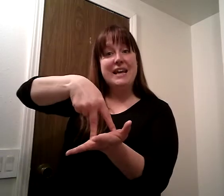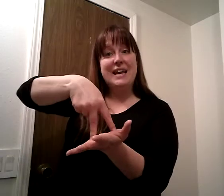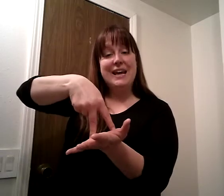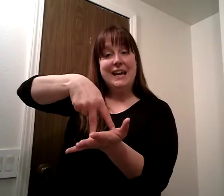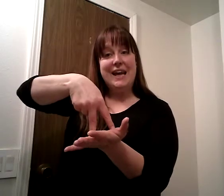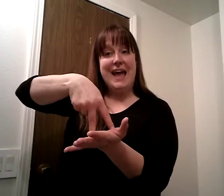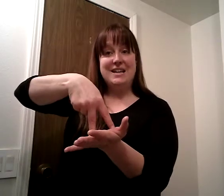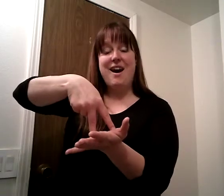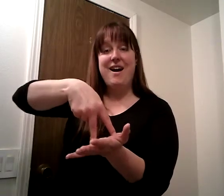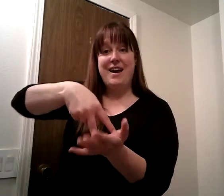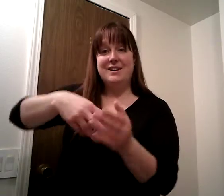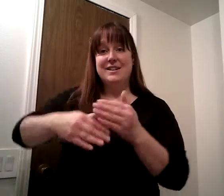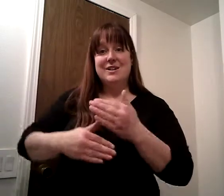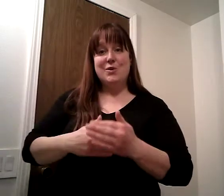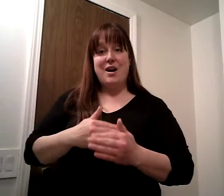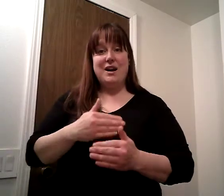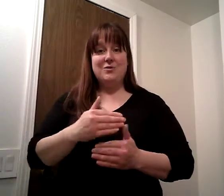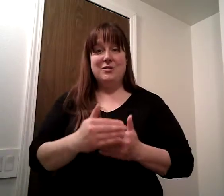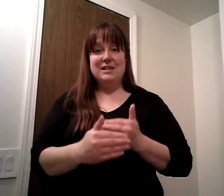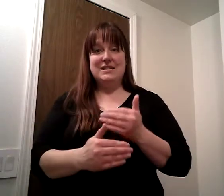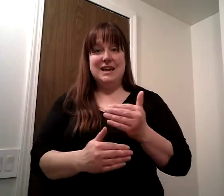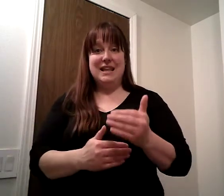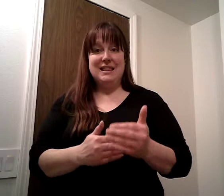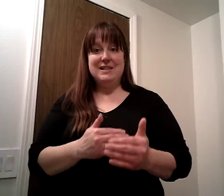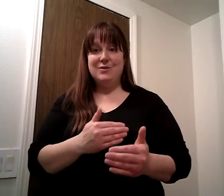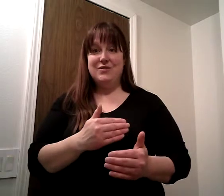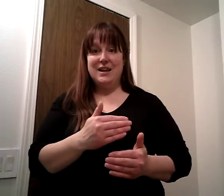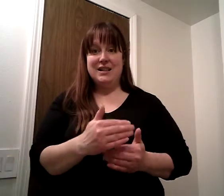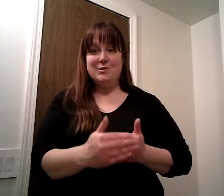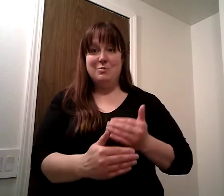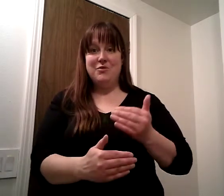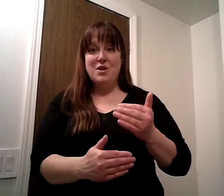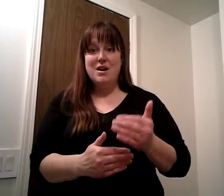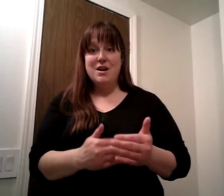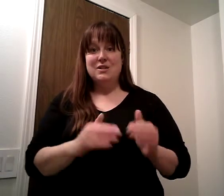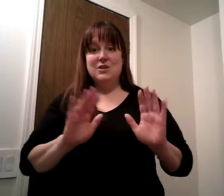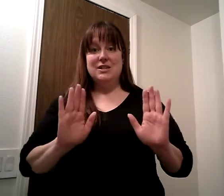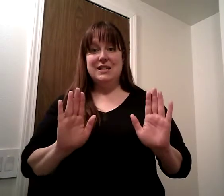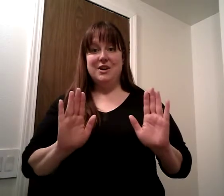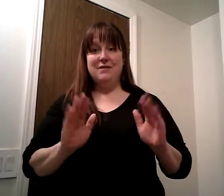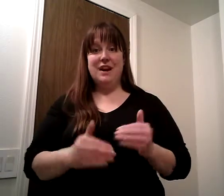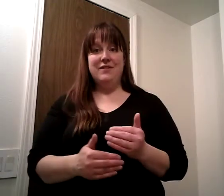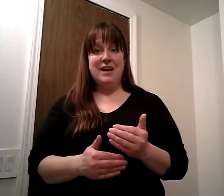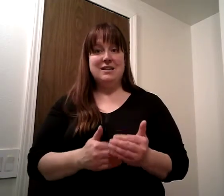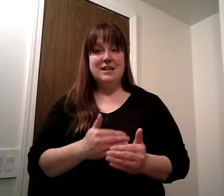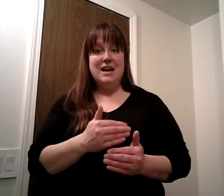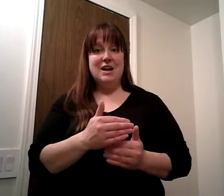ready and kind. So kind, we're going to sign like this. We've signed this one before. So you just take your 5 hands and you